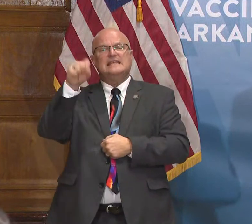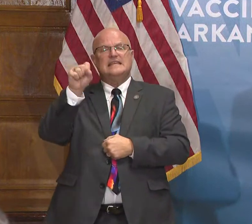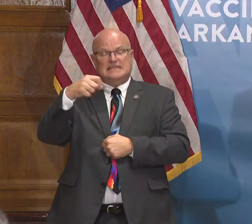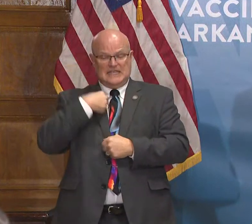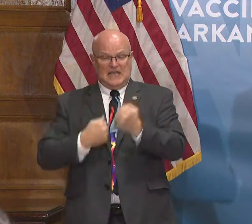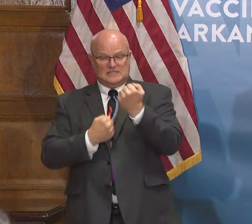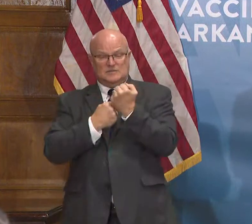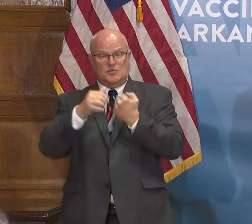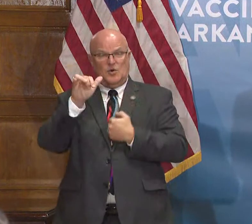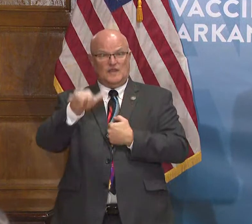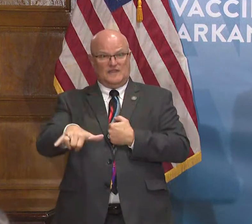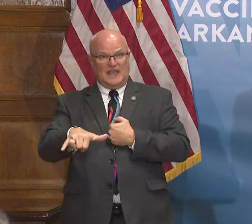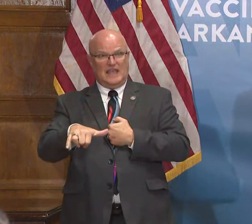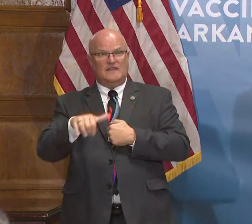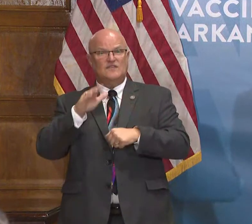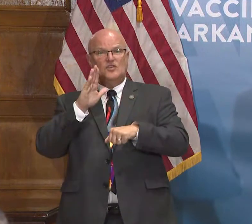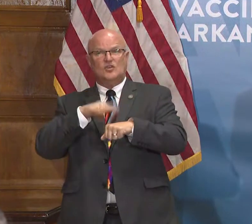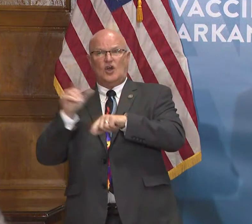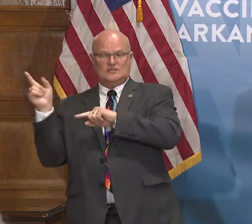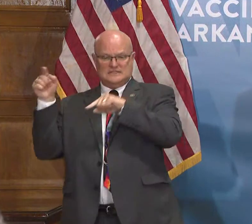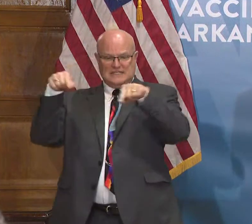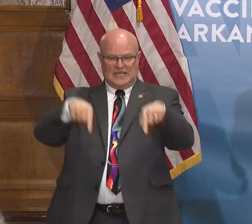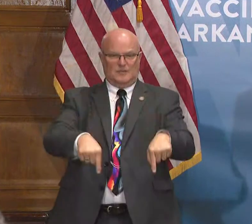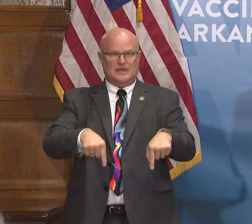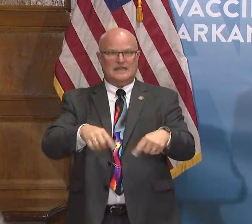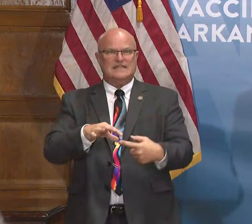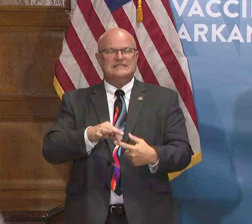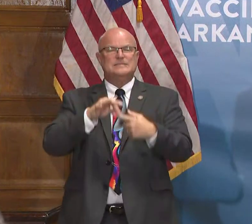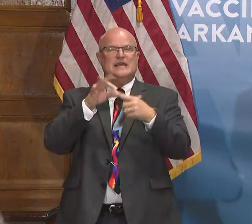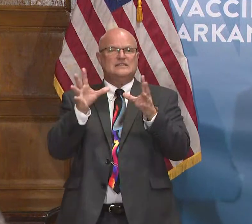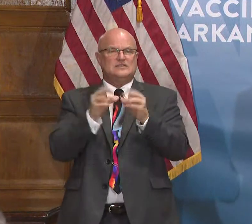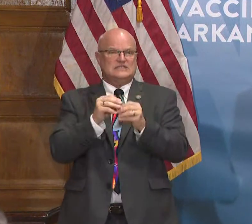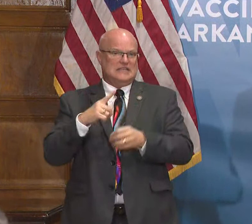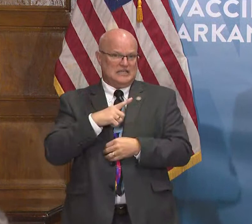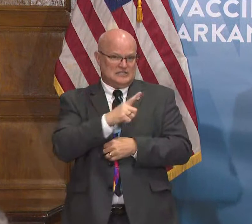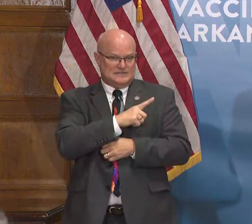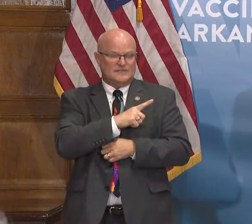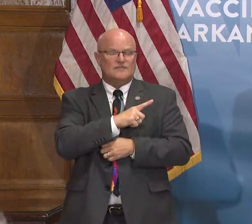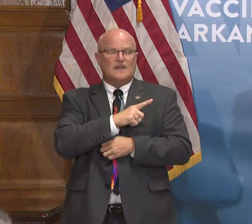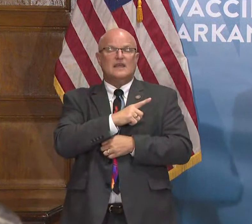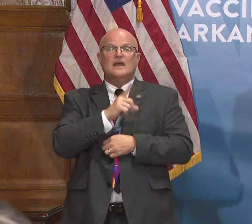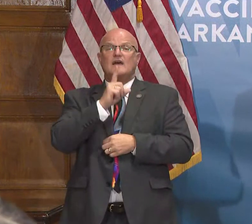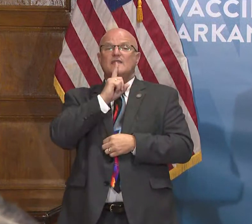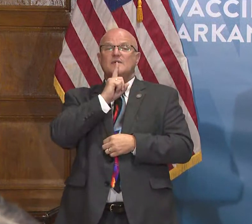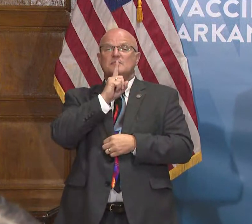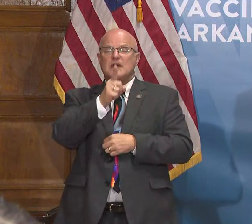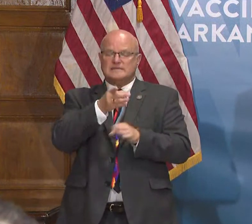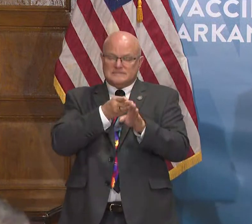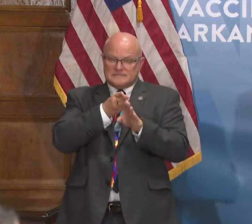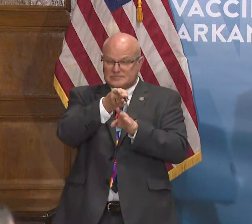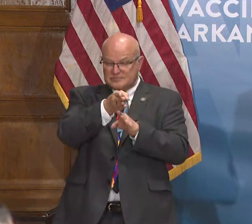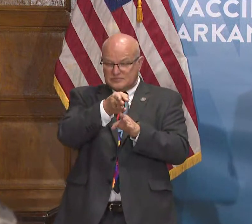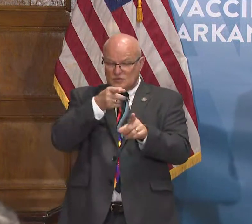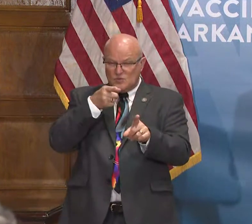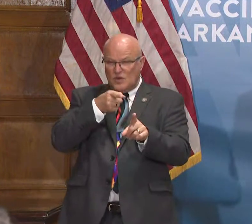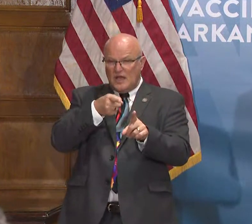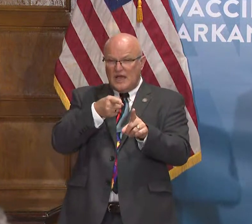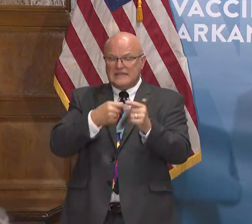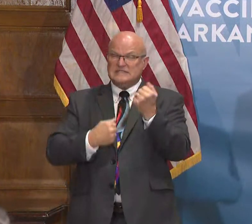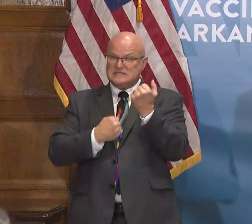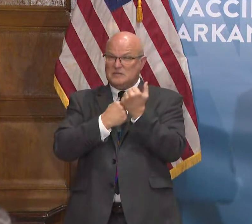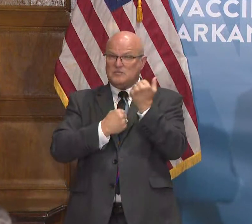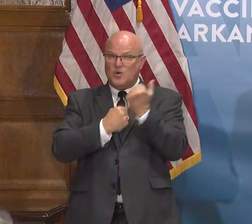will support that if you call us down here in special session. I want to make sure that the main item of the agenda has broad